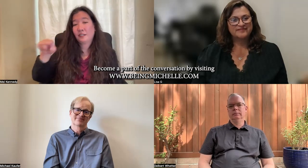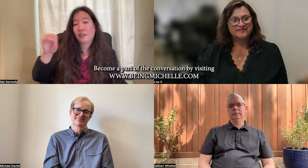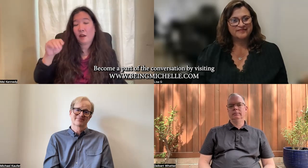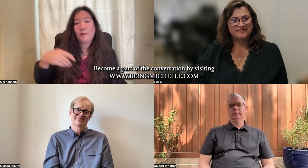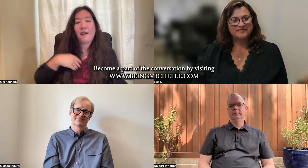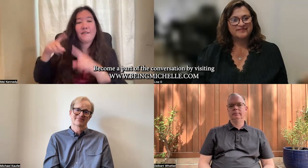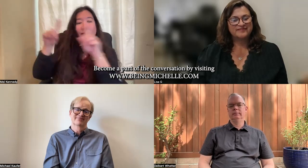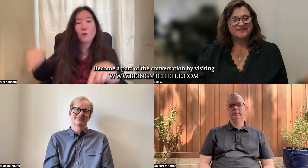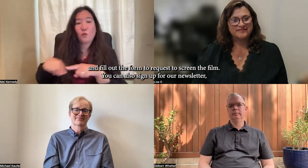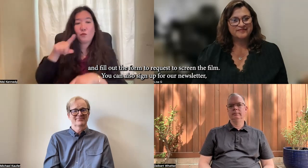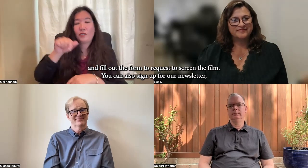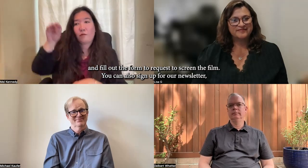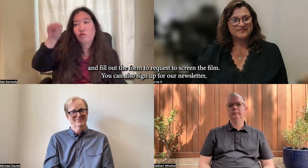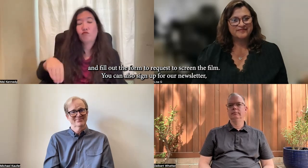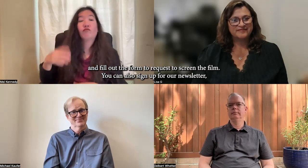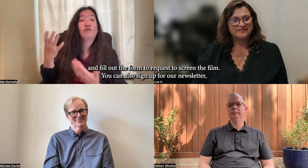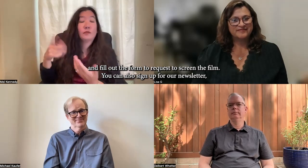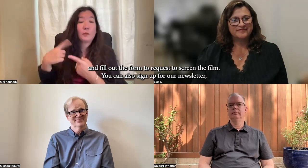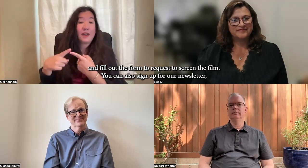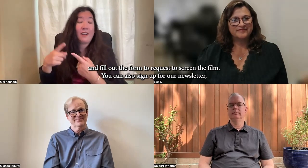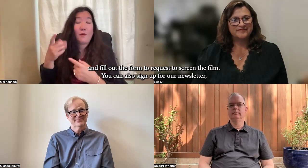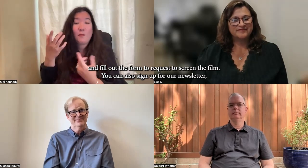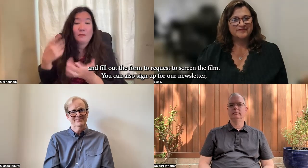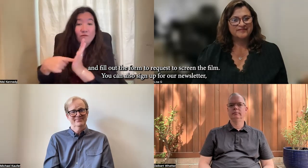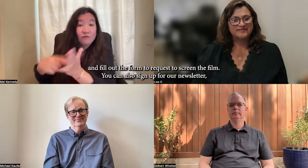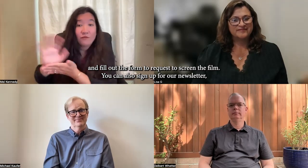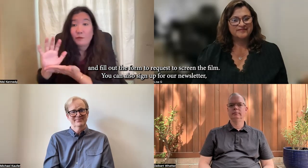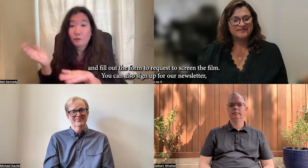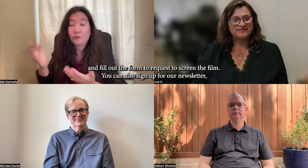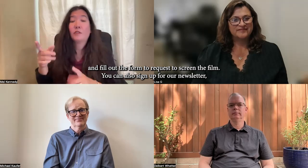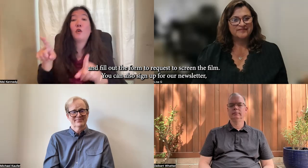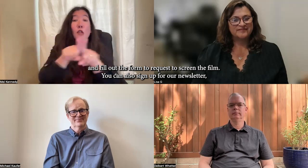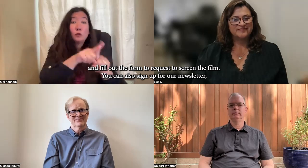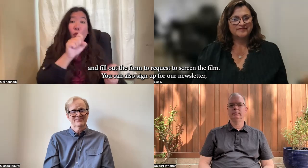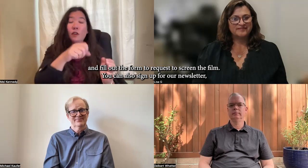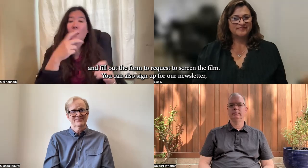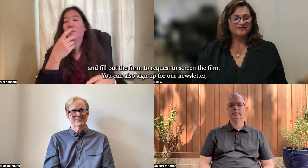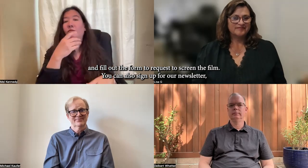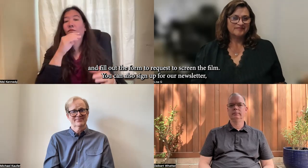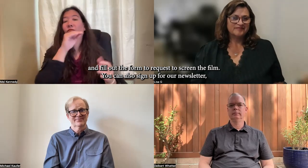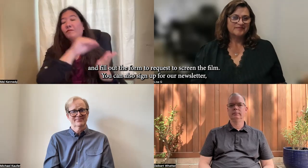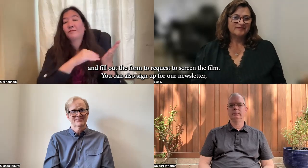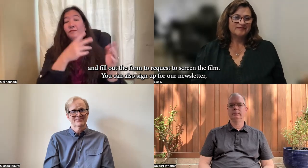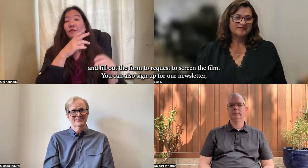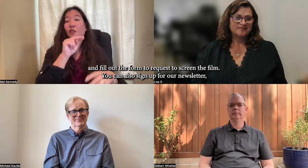www.beingmichelle.com and fill out the form to request to screen the film. You can also sign up for our newsletter,